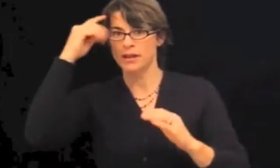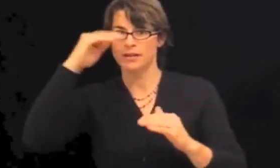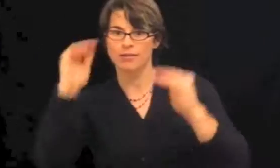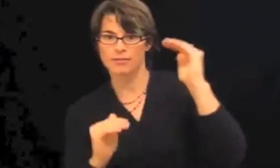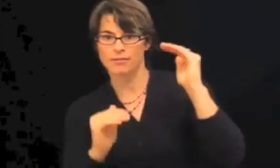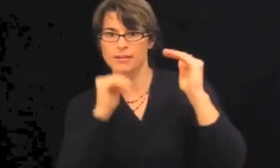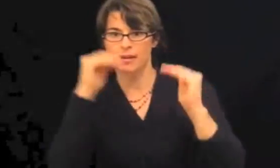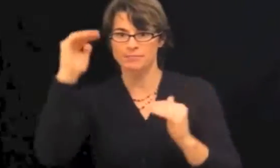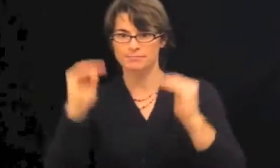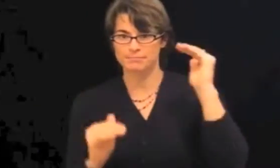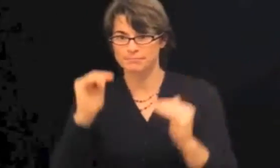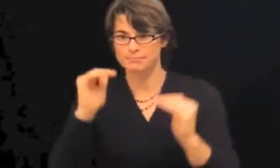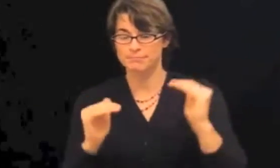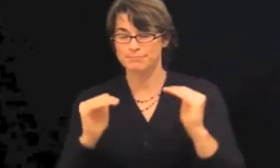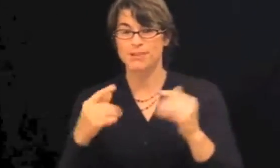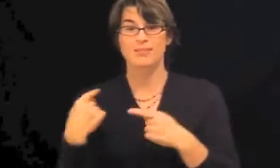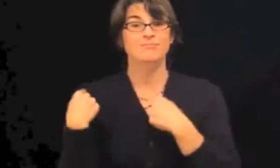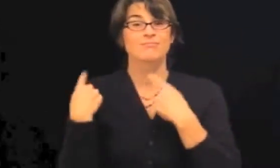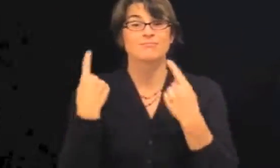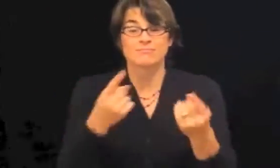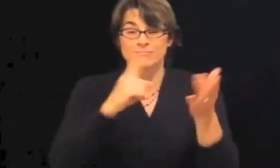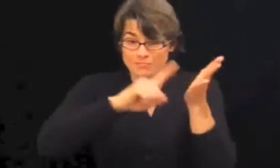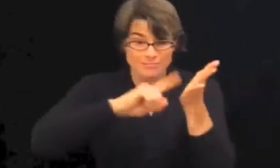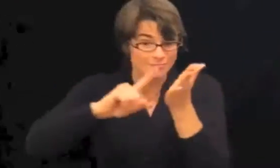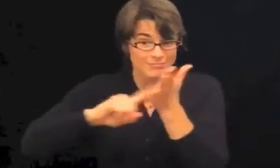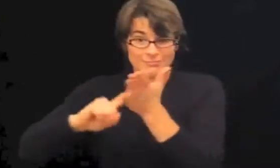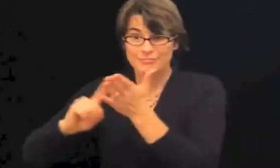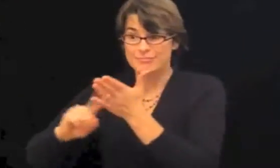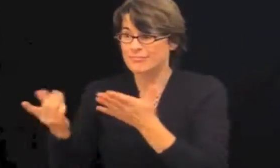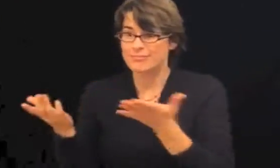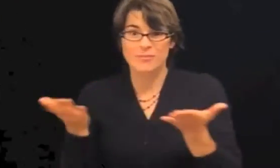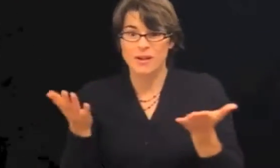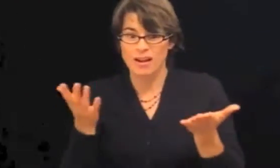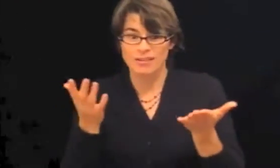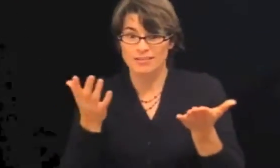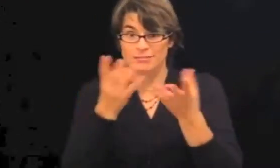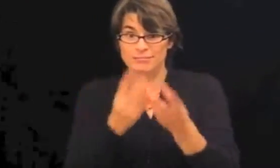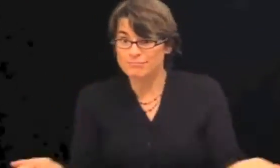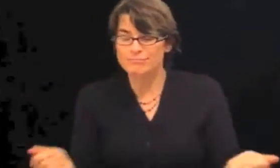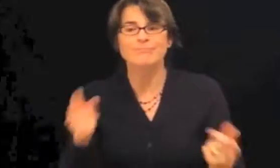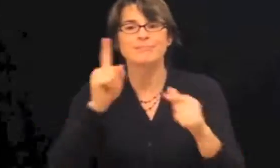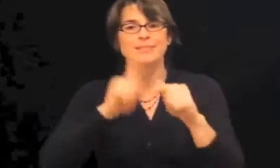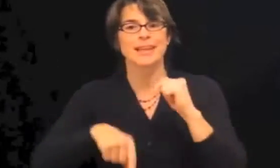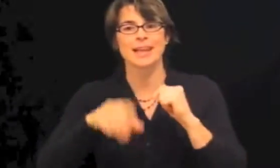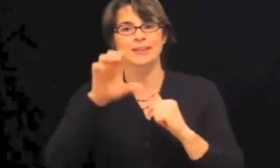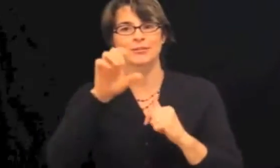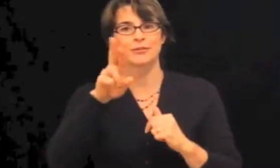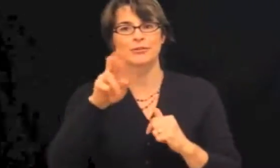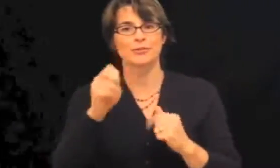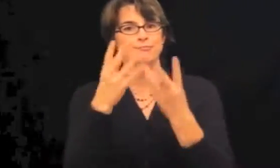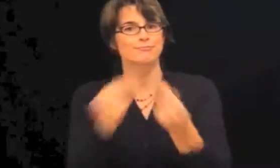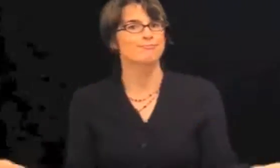Bipolar disorder causes a chemical imbalance and up until now, research, they couldn't find a cure.